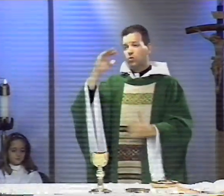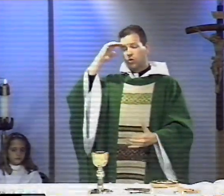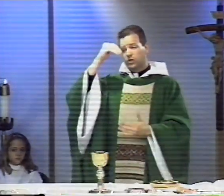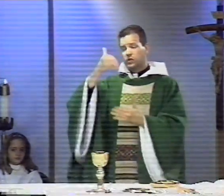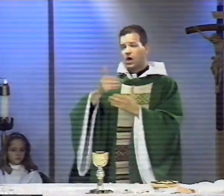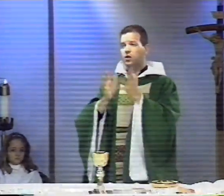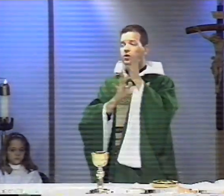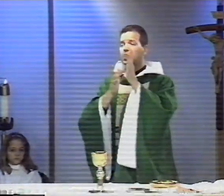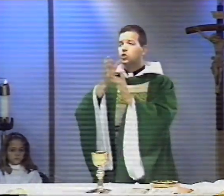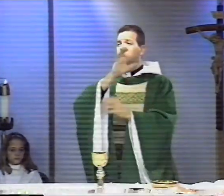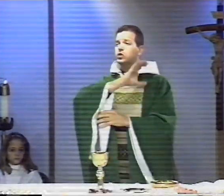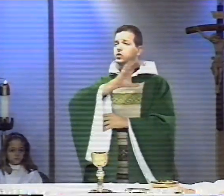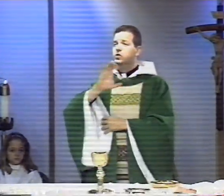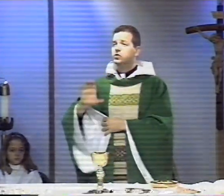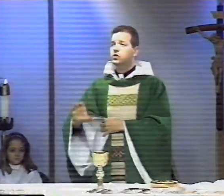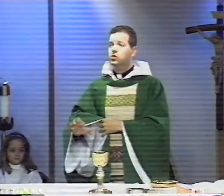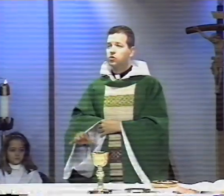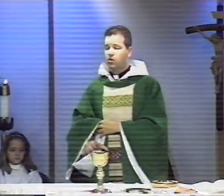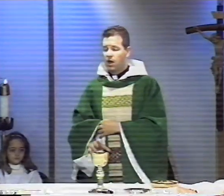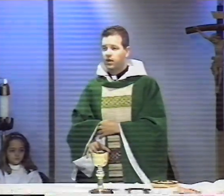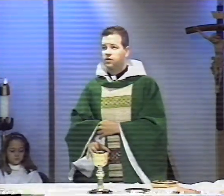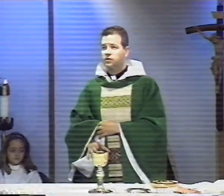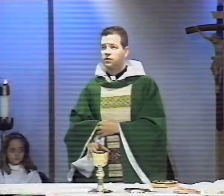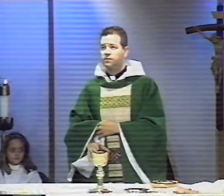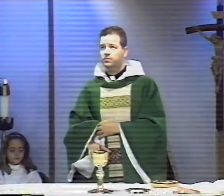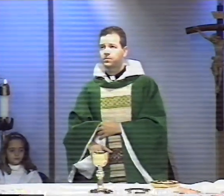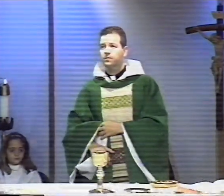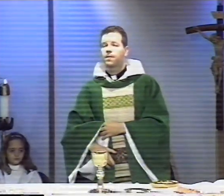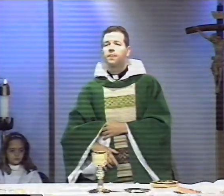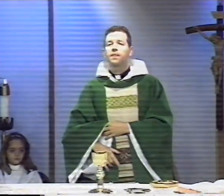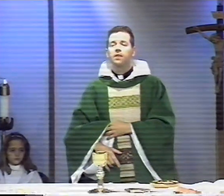your Son, Jesus Christ.